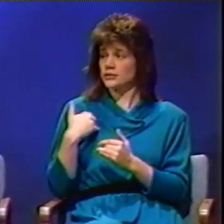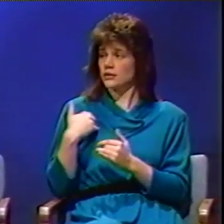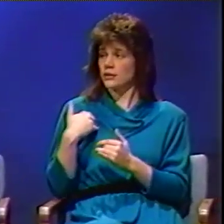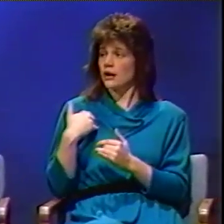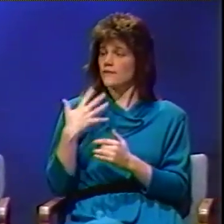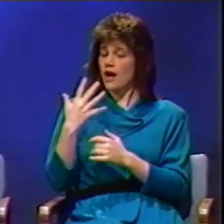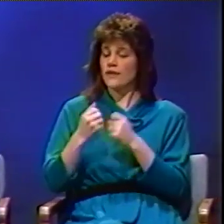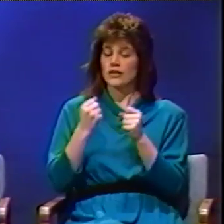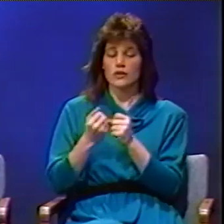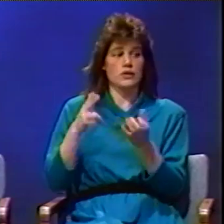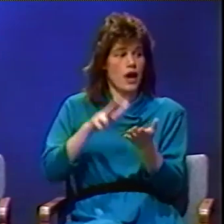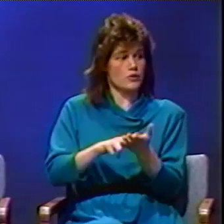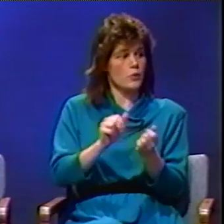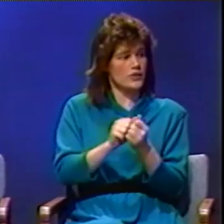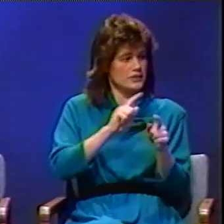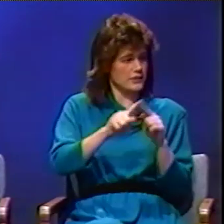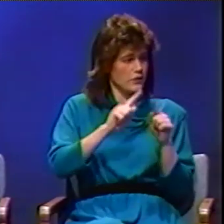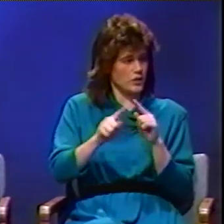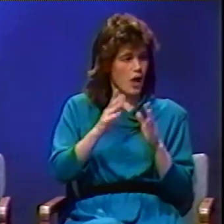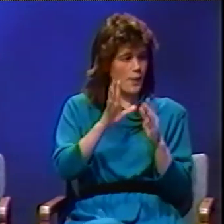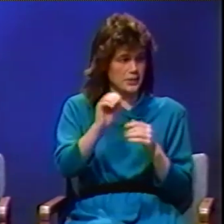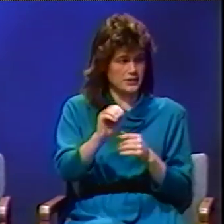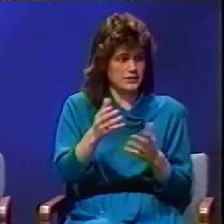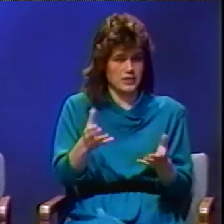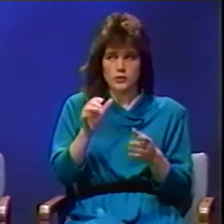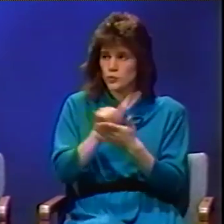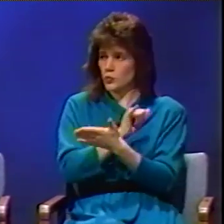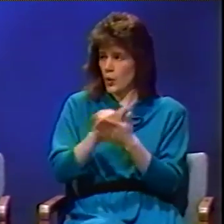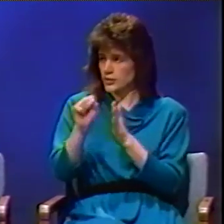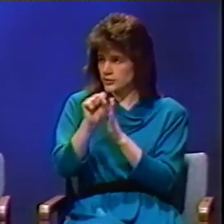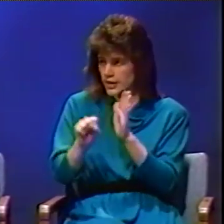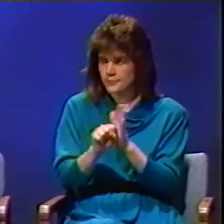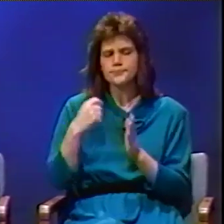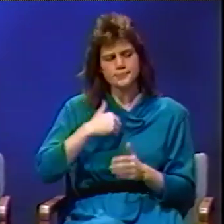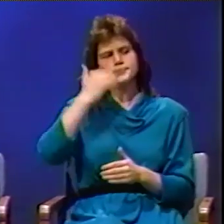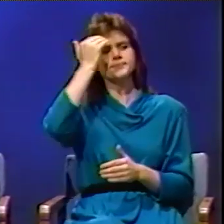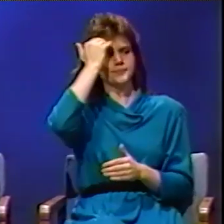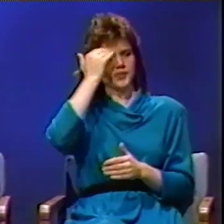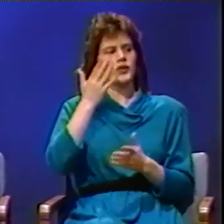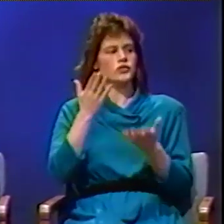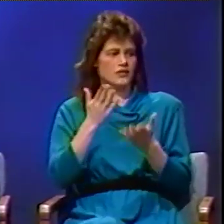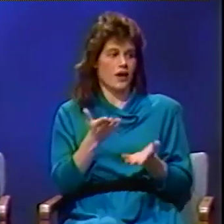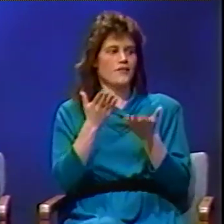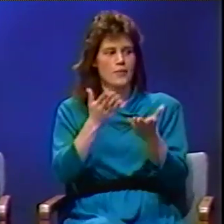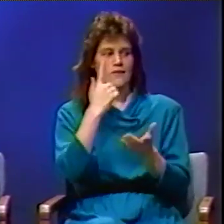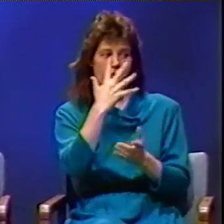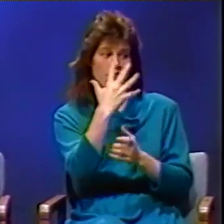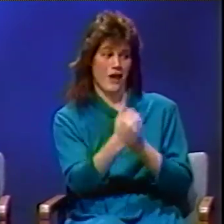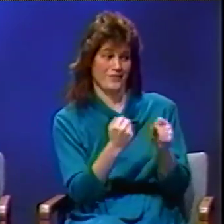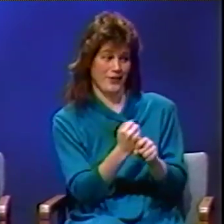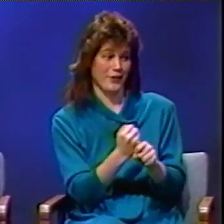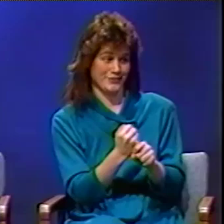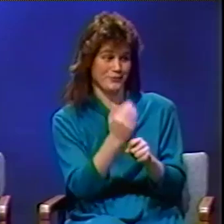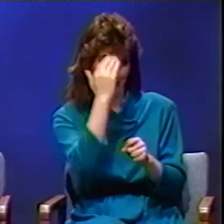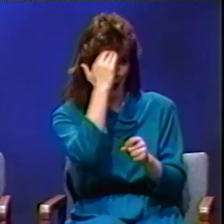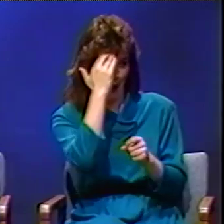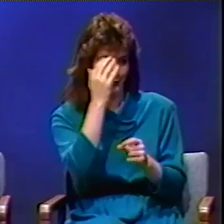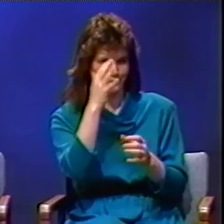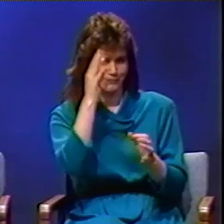companies in New York State to provide the service. So we know that the service is available for at least 5 years, and it's our hope that we will continue